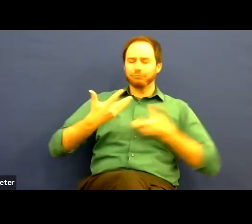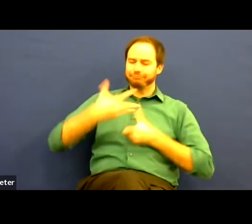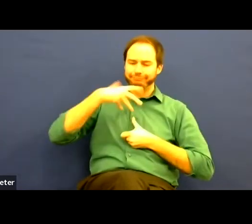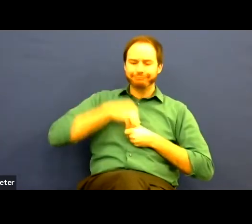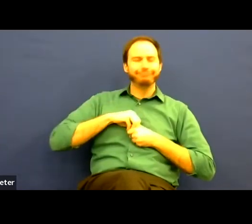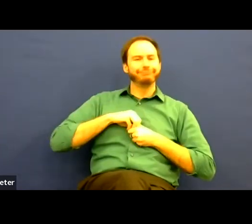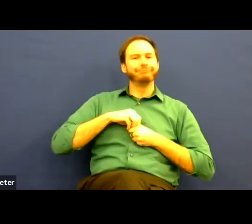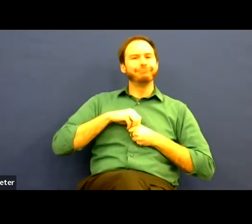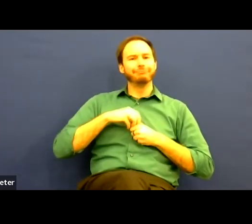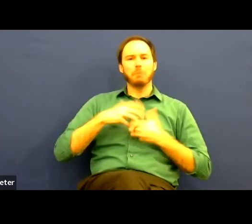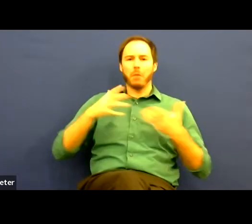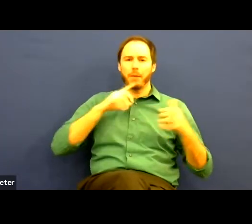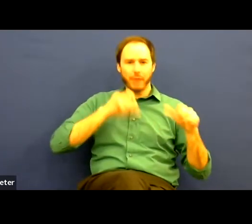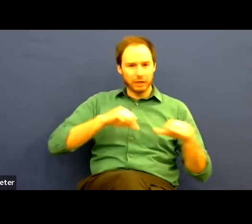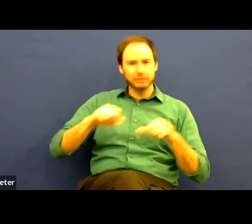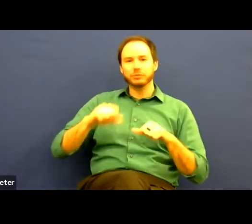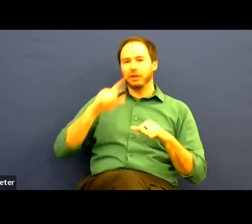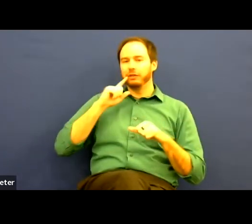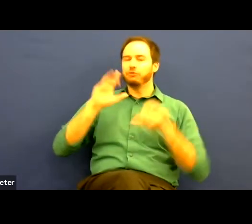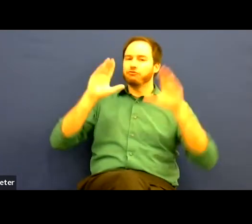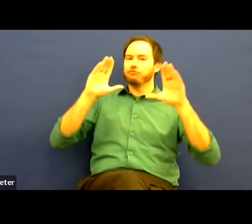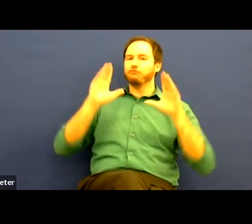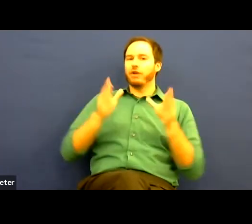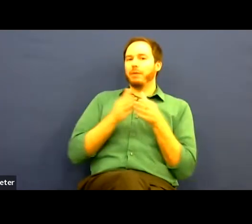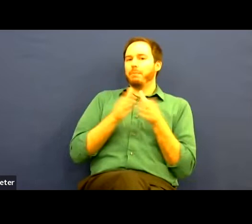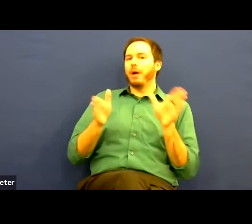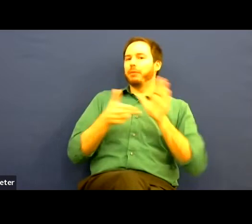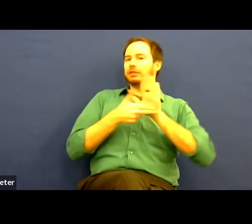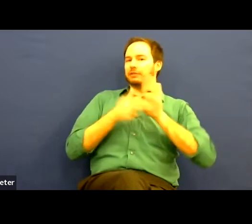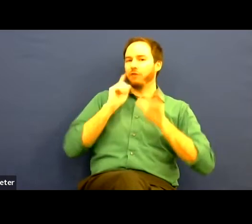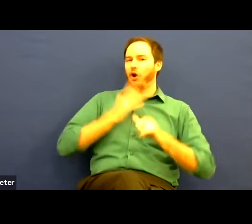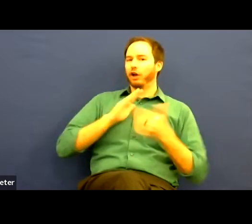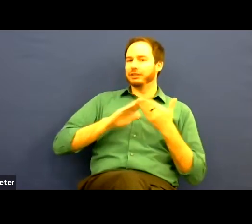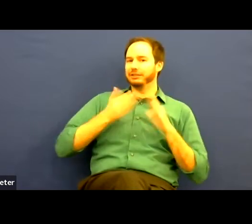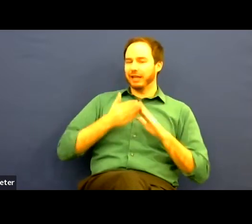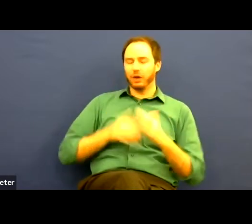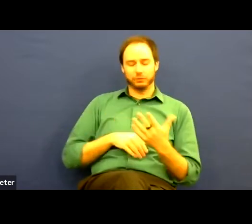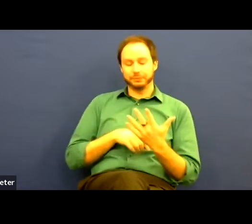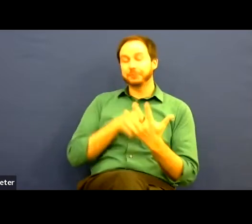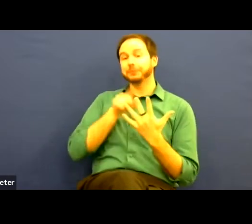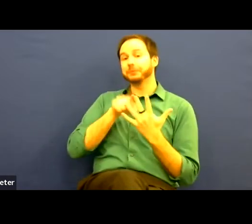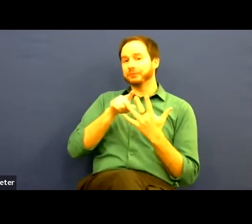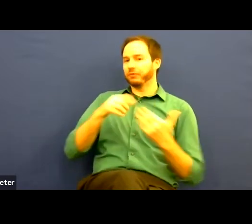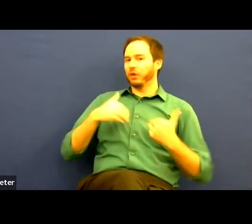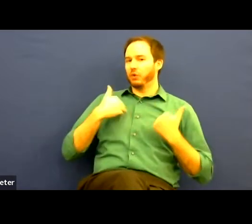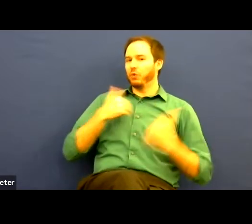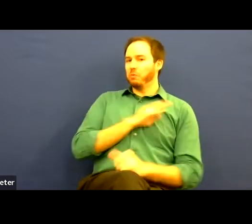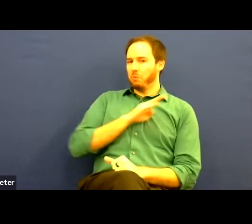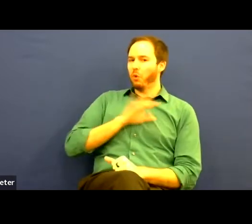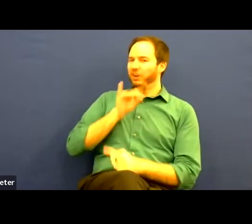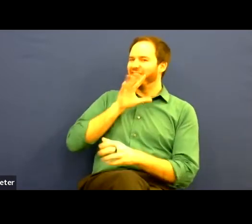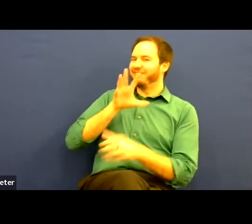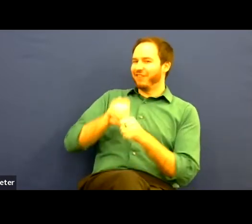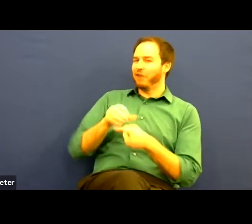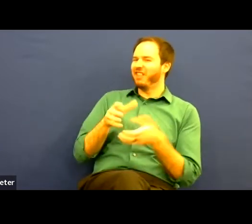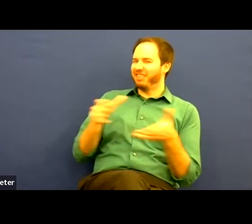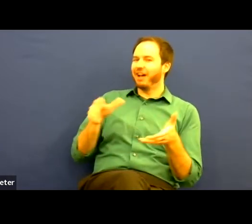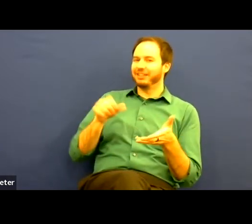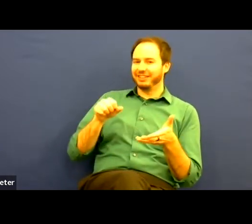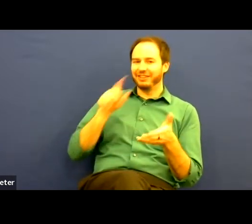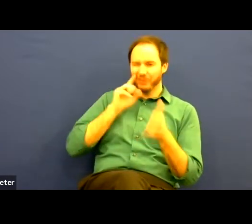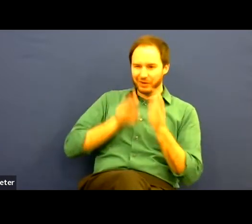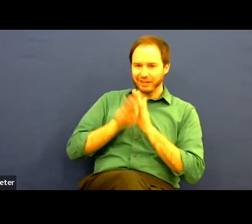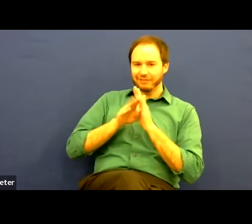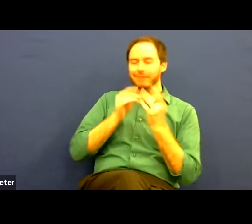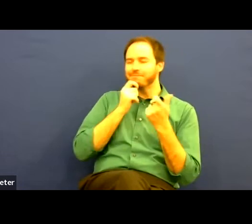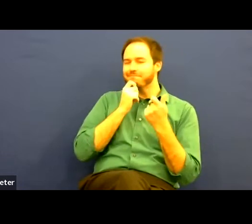as we possibly can. And I think it's a great public statement for our town. Yeah, I will note that the youth board has played a large part as well in that development of